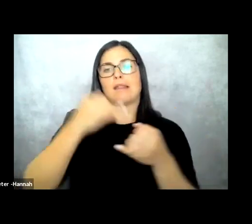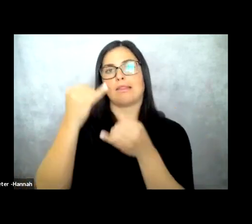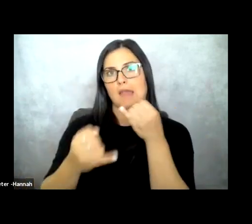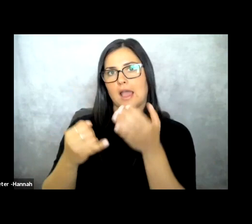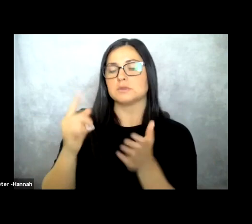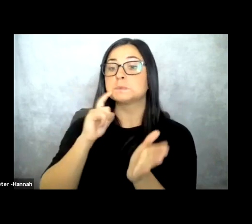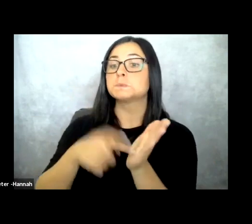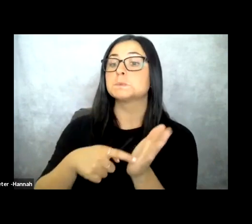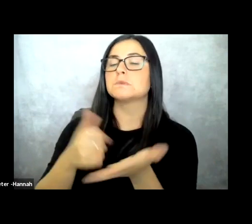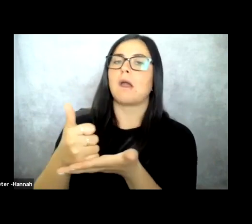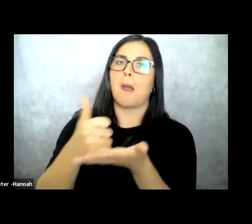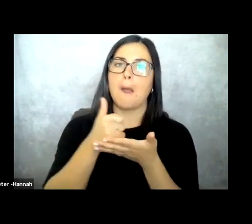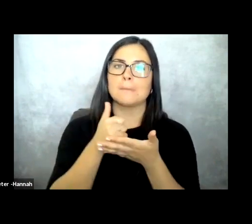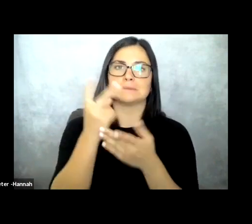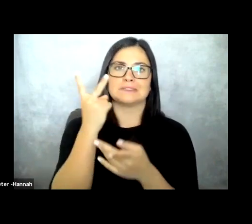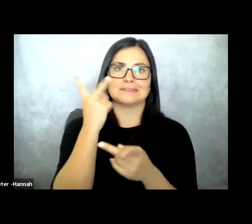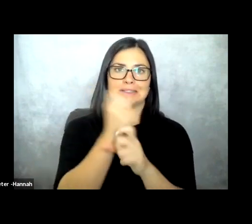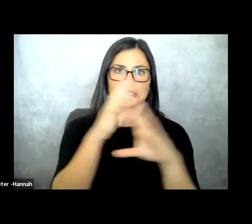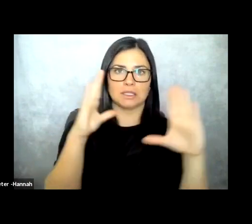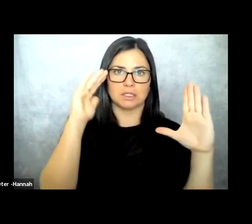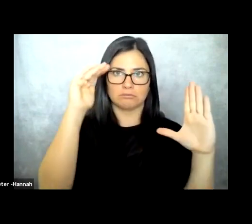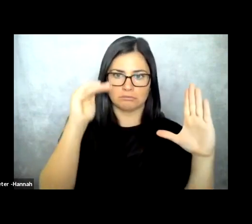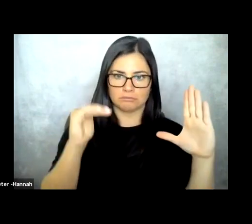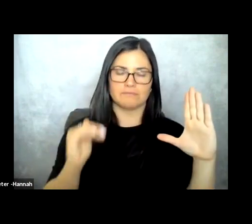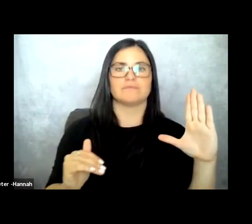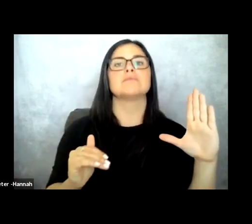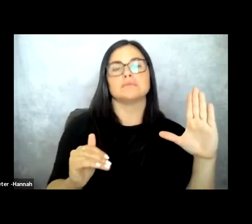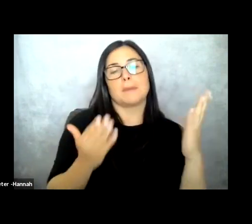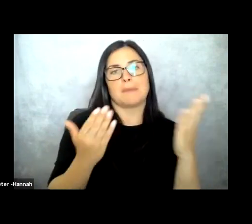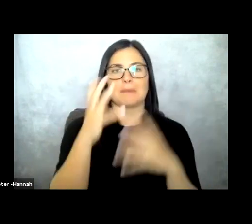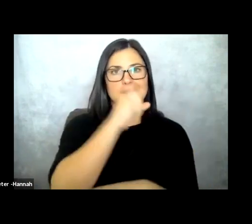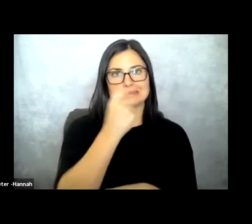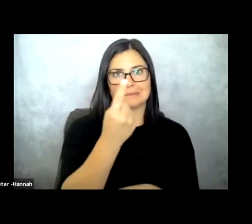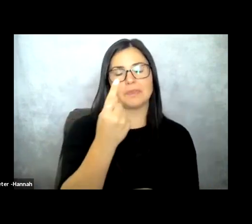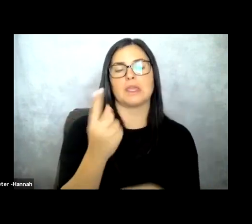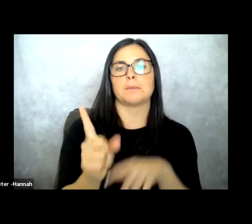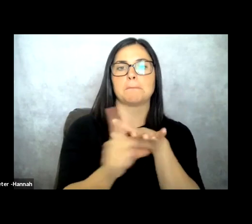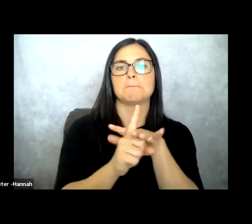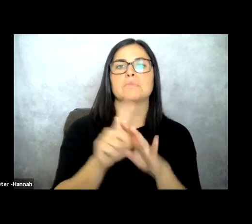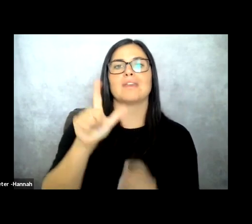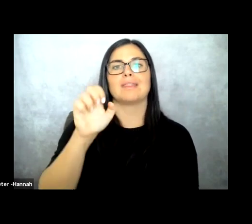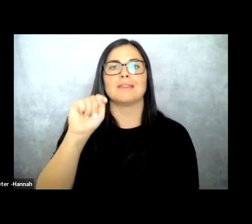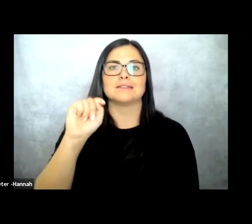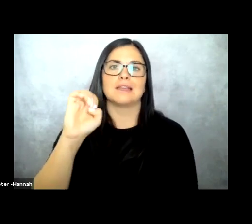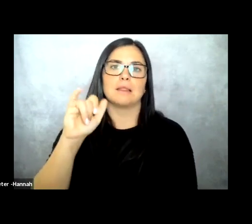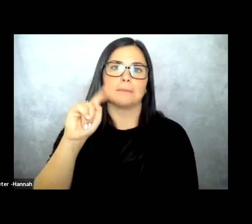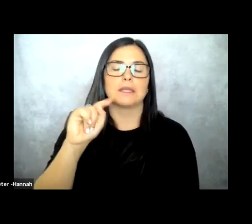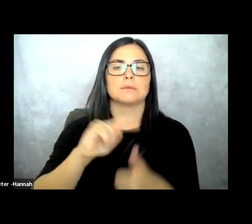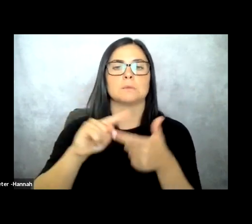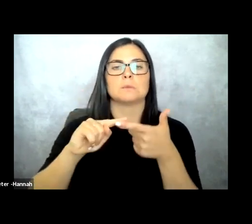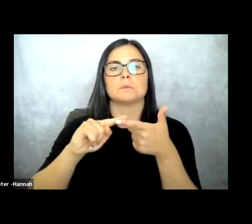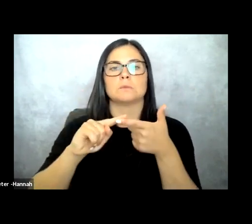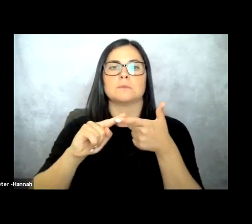helps me visually with the stuff that maybe I missed, like list elements, or maybe I